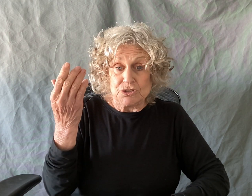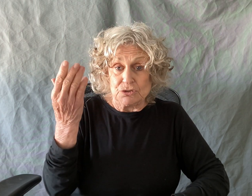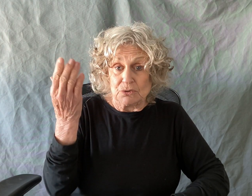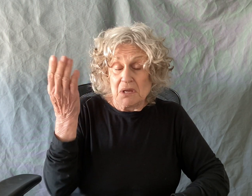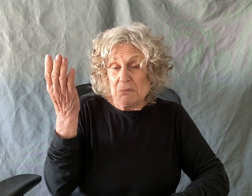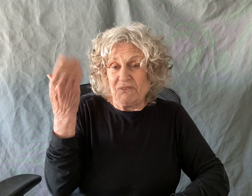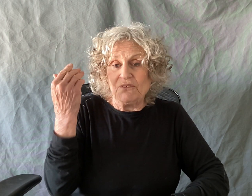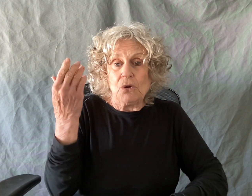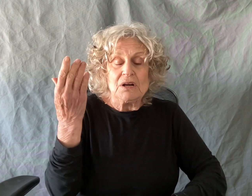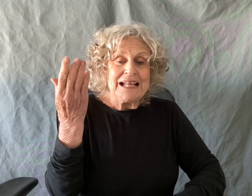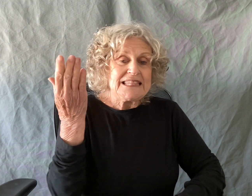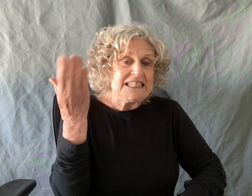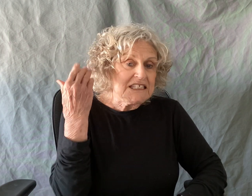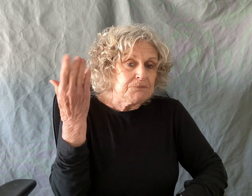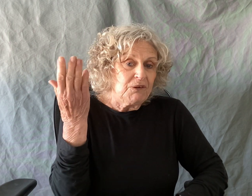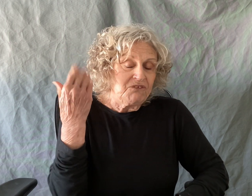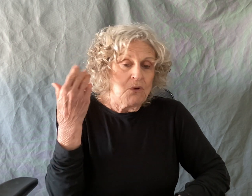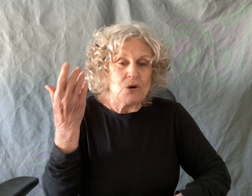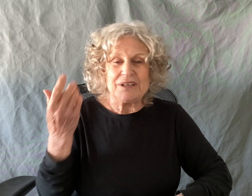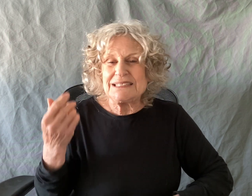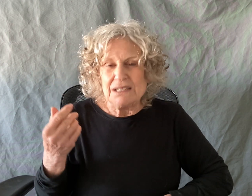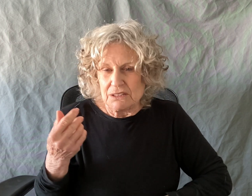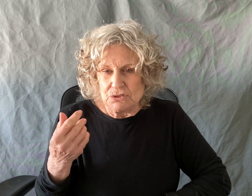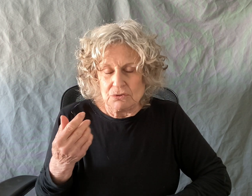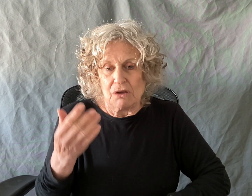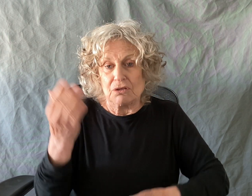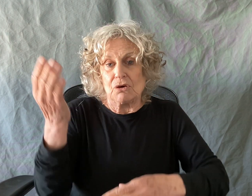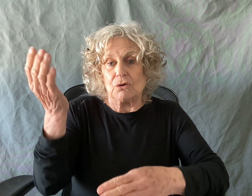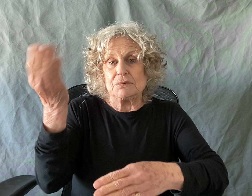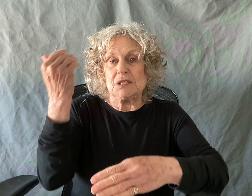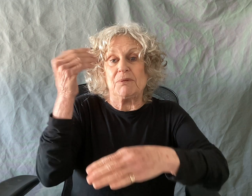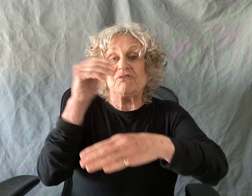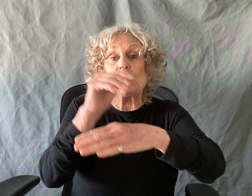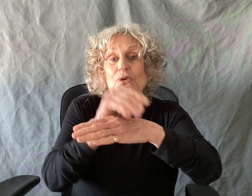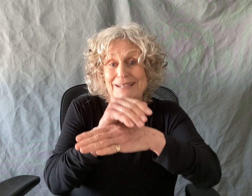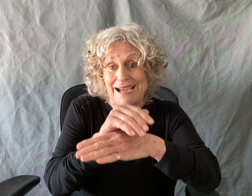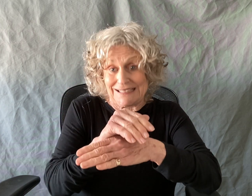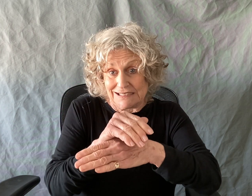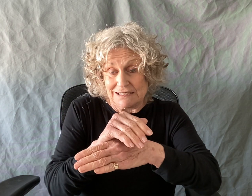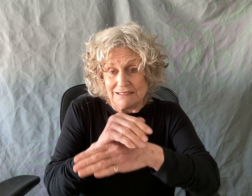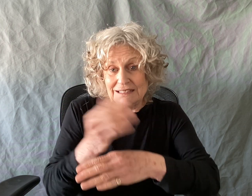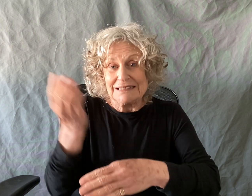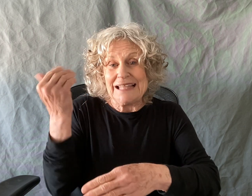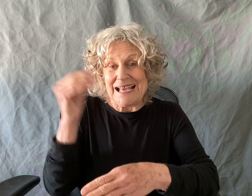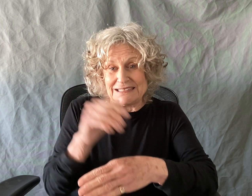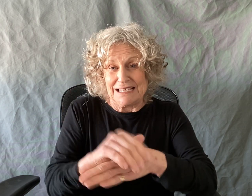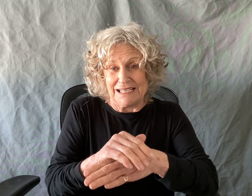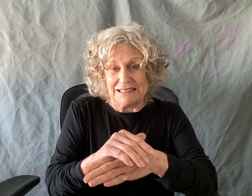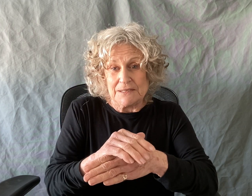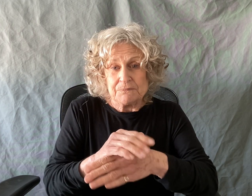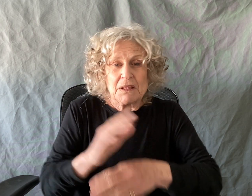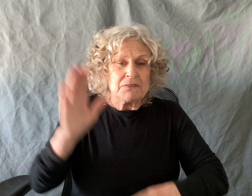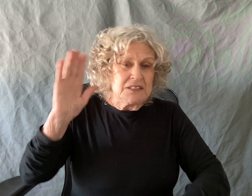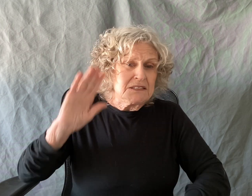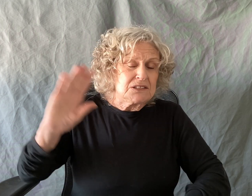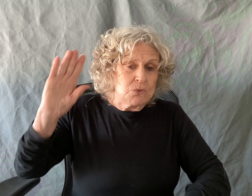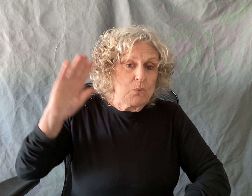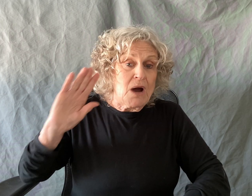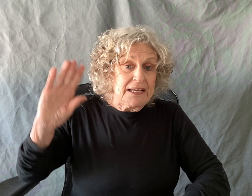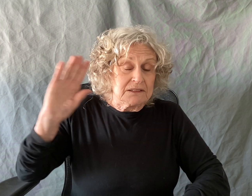too. Before is not too long ago. The before night, last night. This is a while